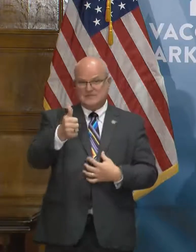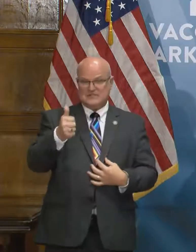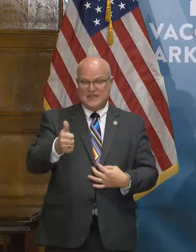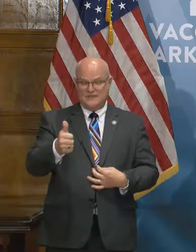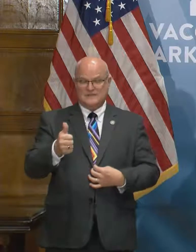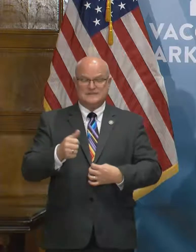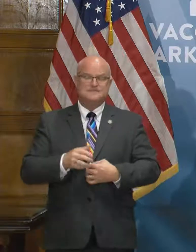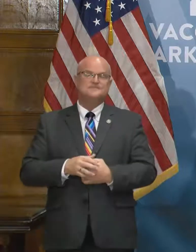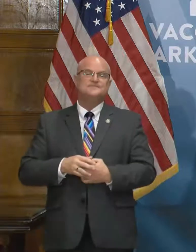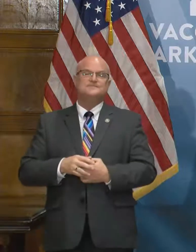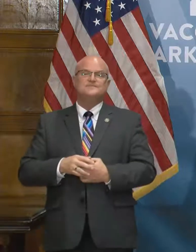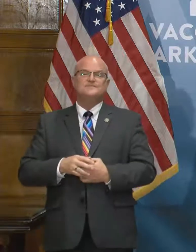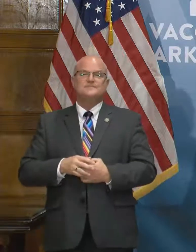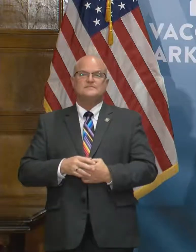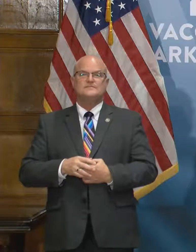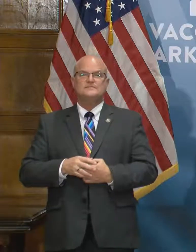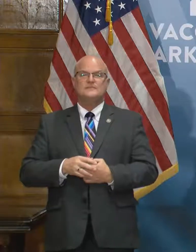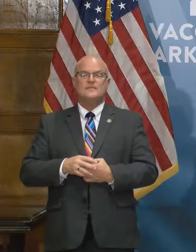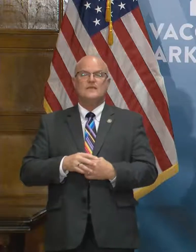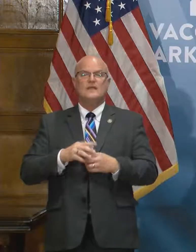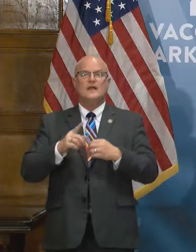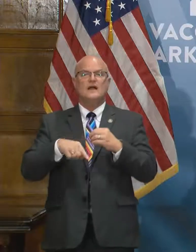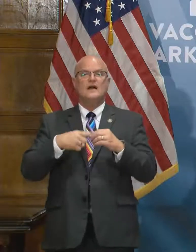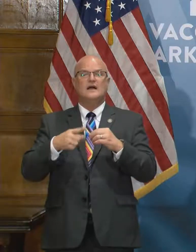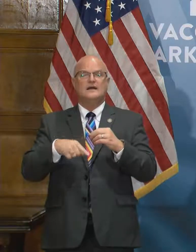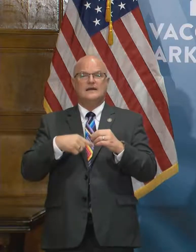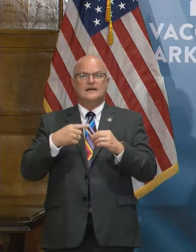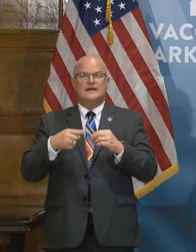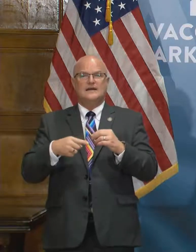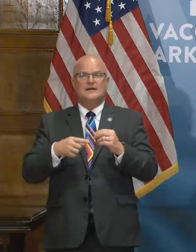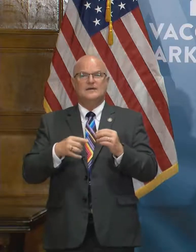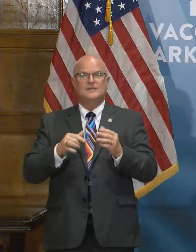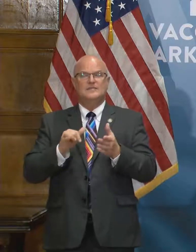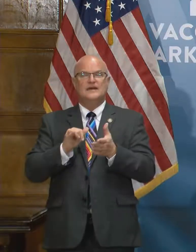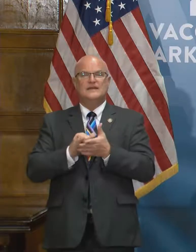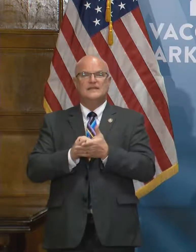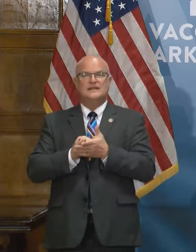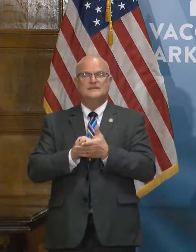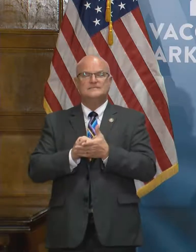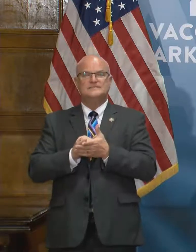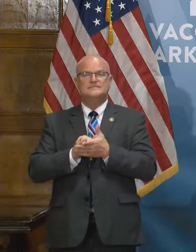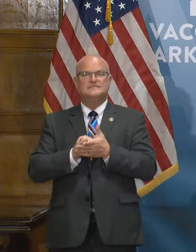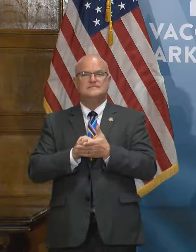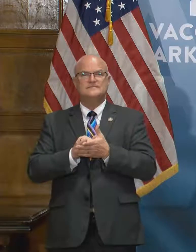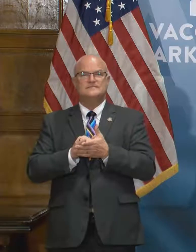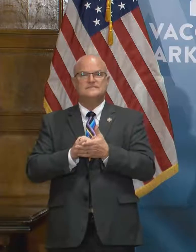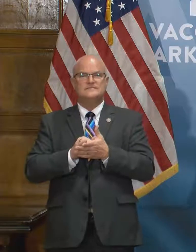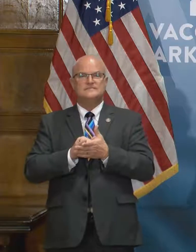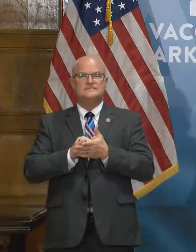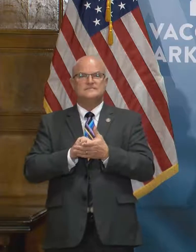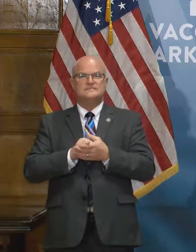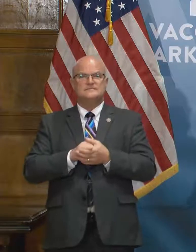themselves. With regard to the